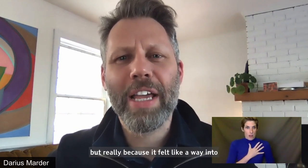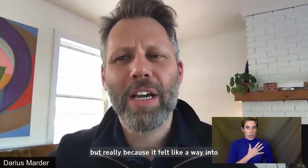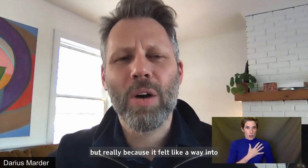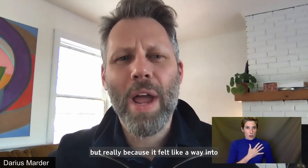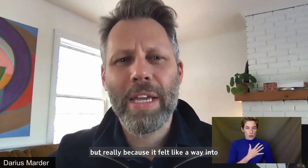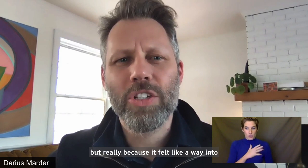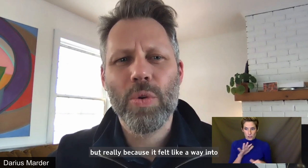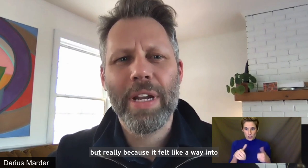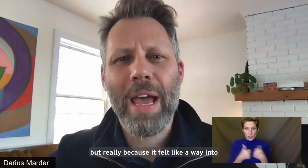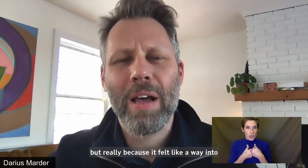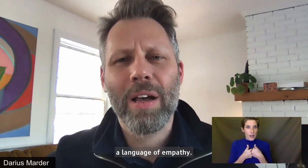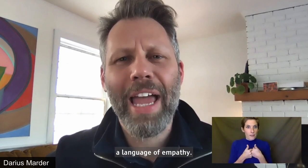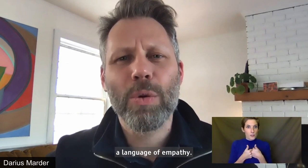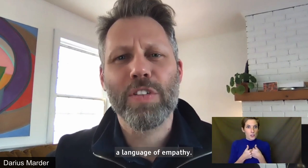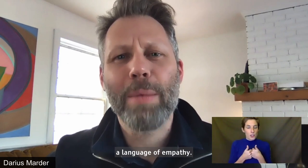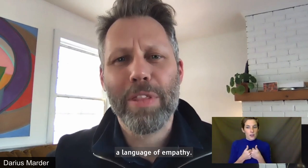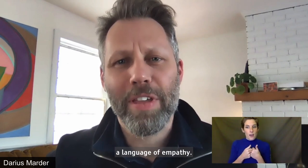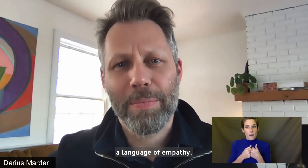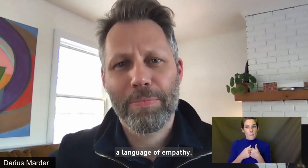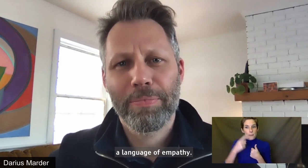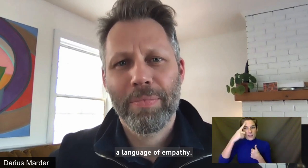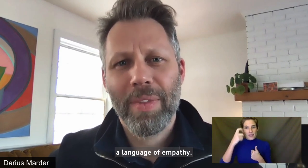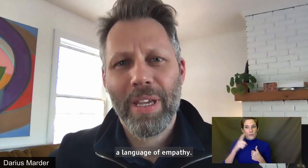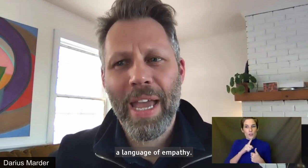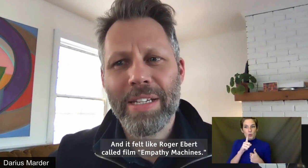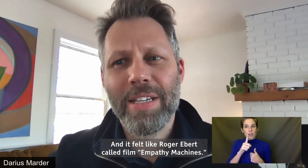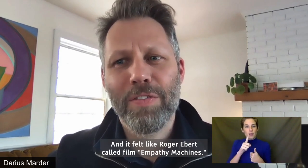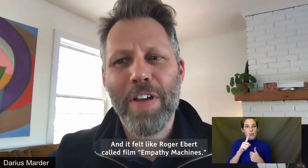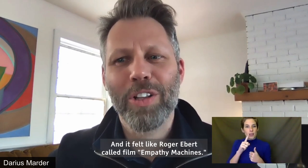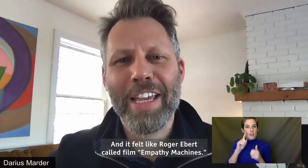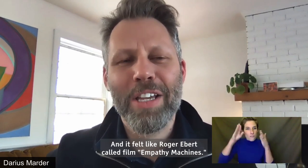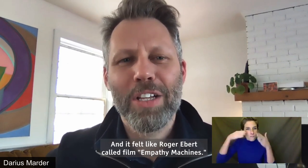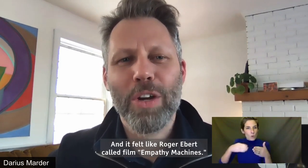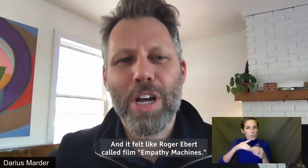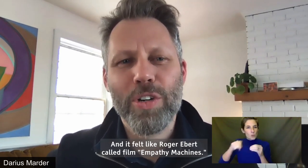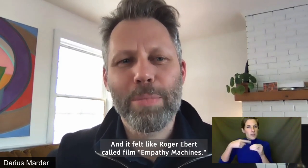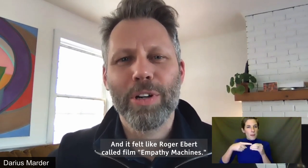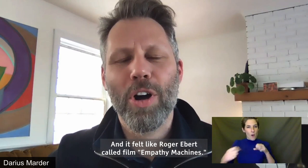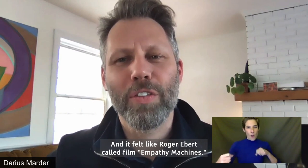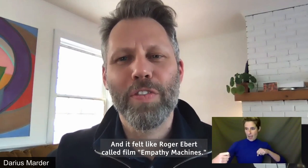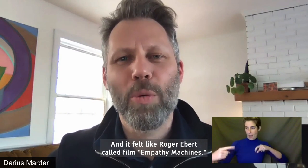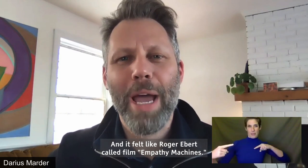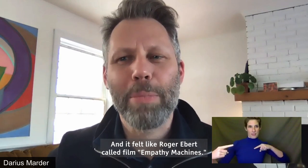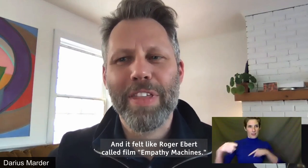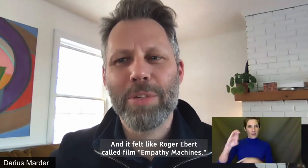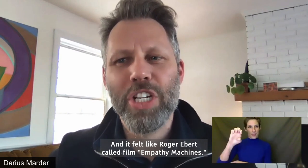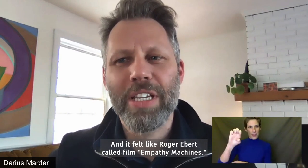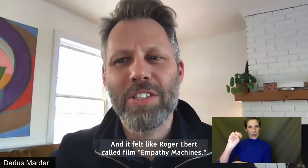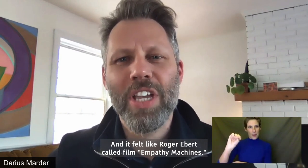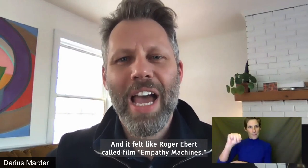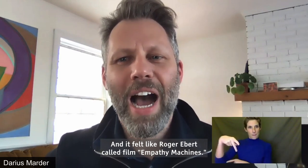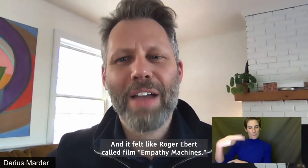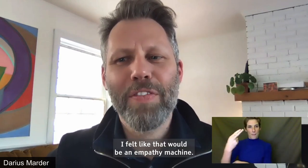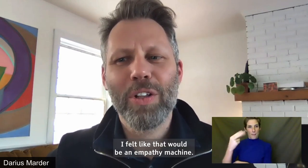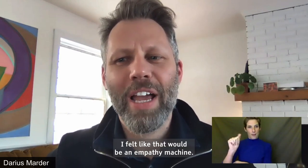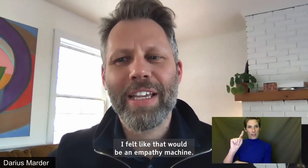felt like a way into a language of empathy. And it felt like Roger Ebert called film empathy